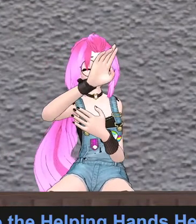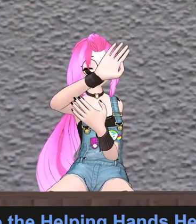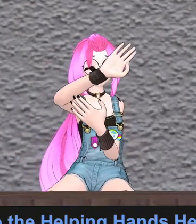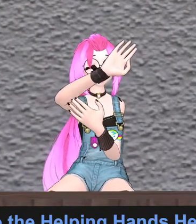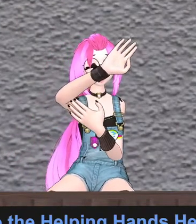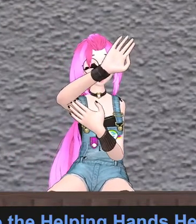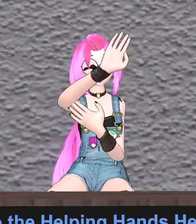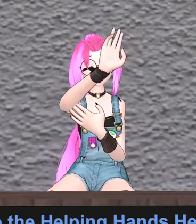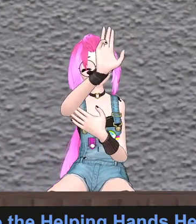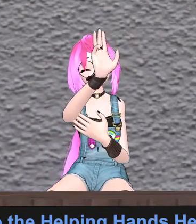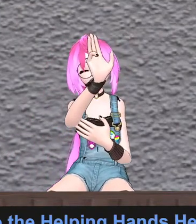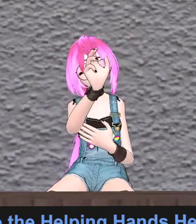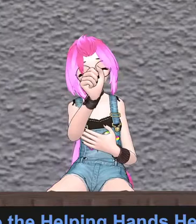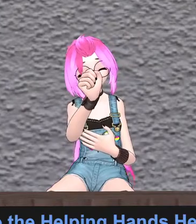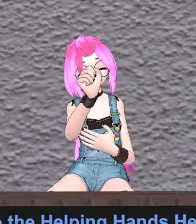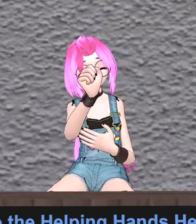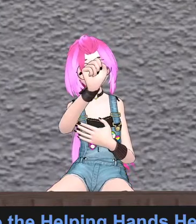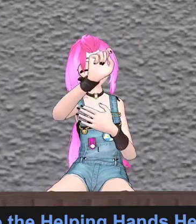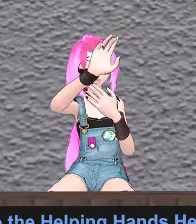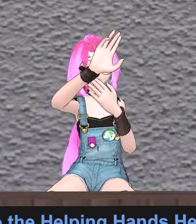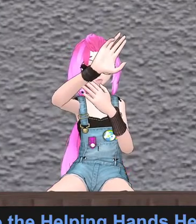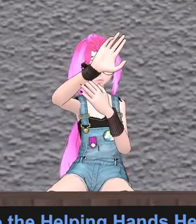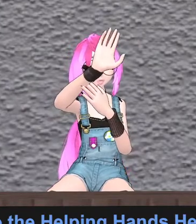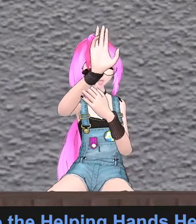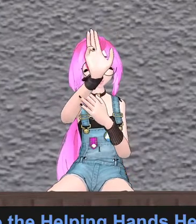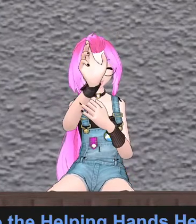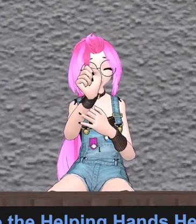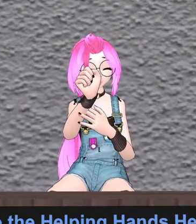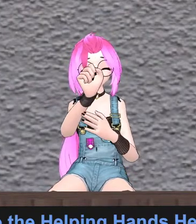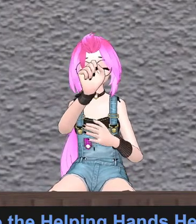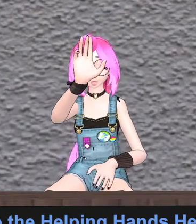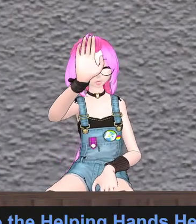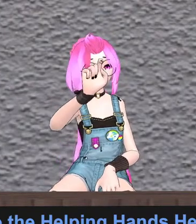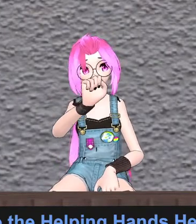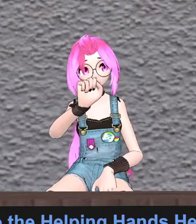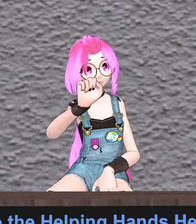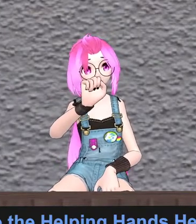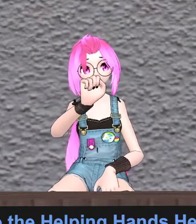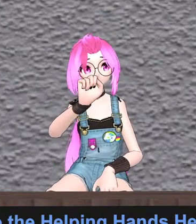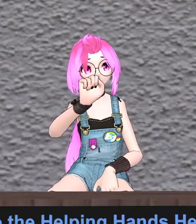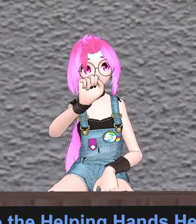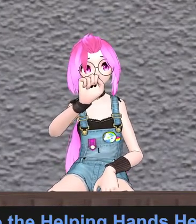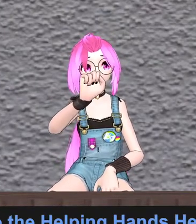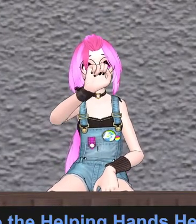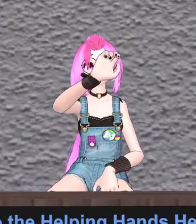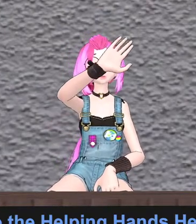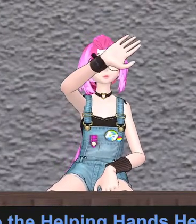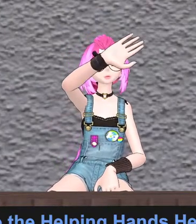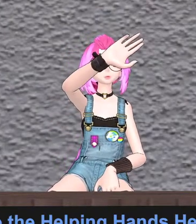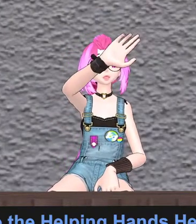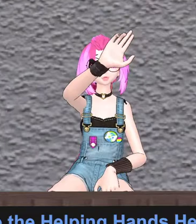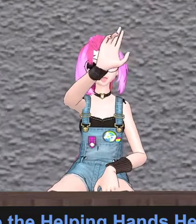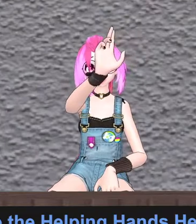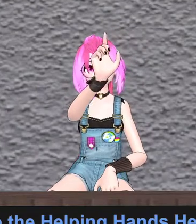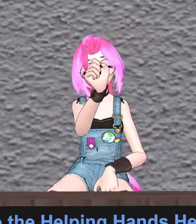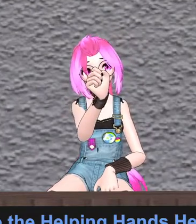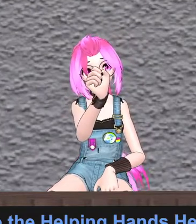non-index users, you really want to make sure you're twisting your wrist. It's not this. It's each